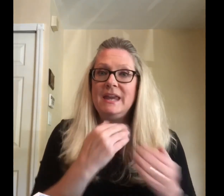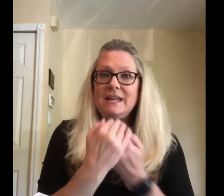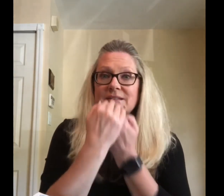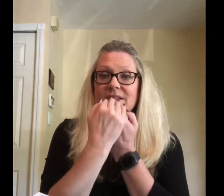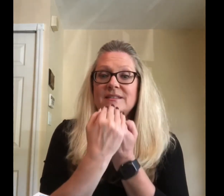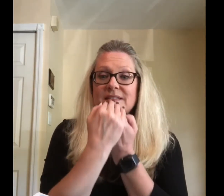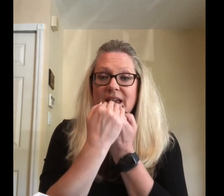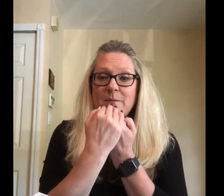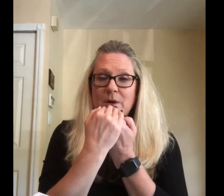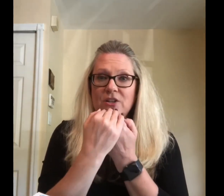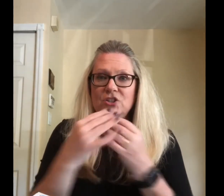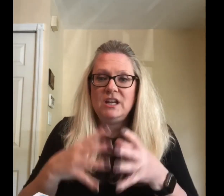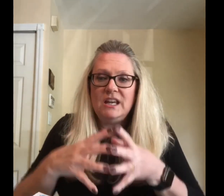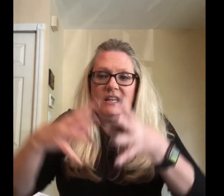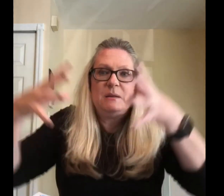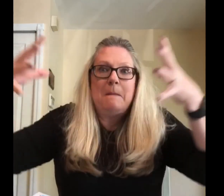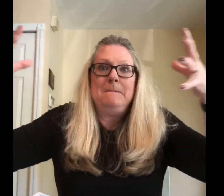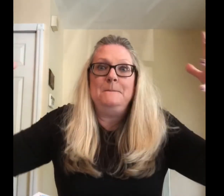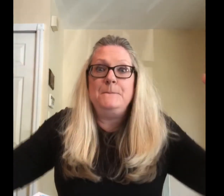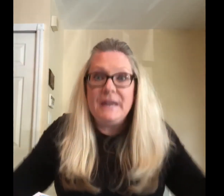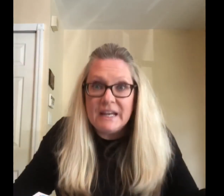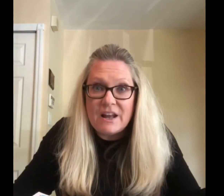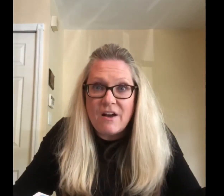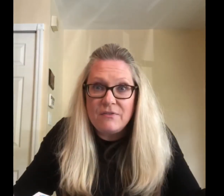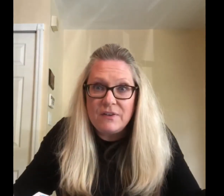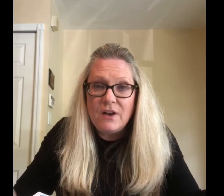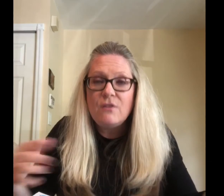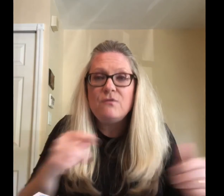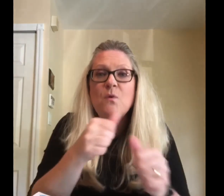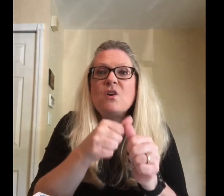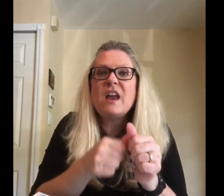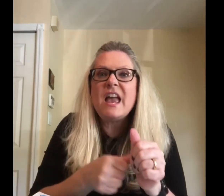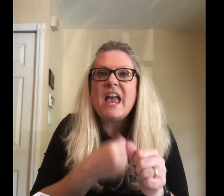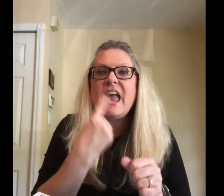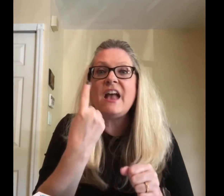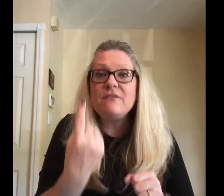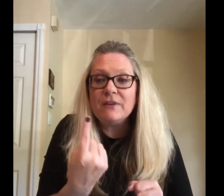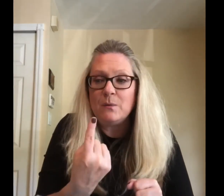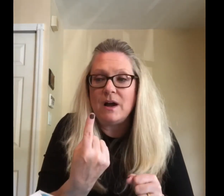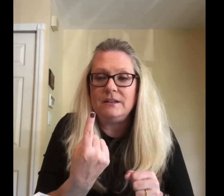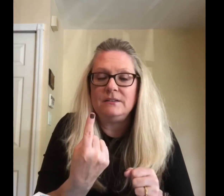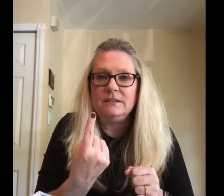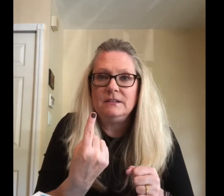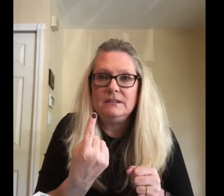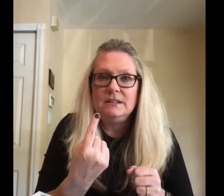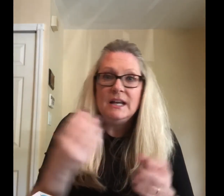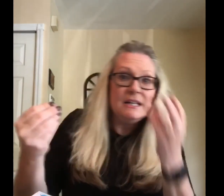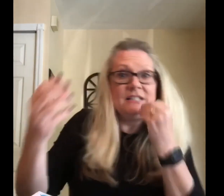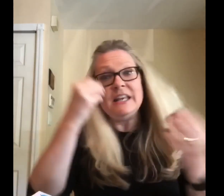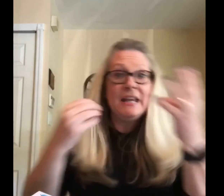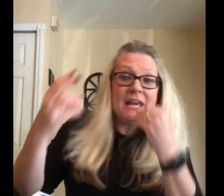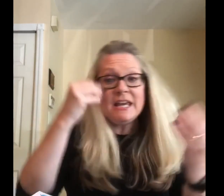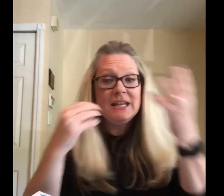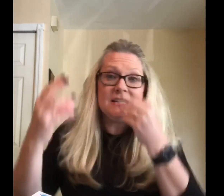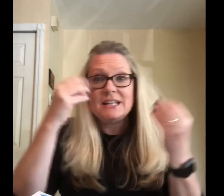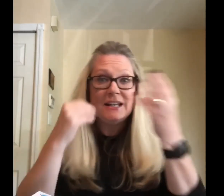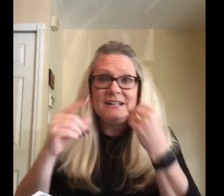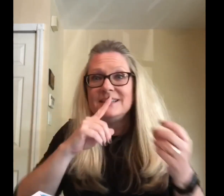Pete's sandwich is big enough for everyone. Dig in,